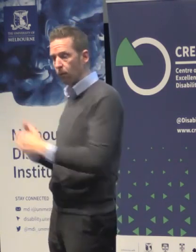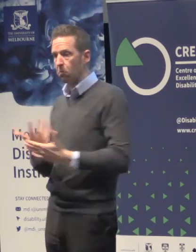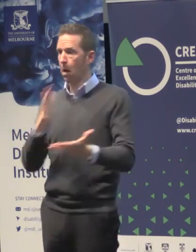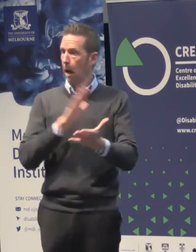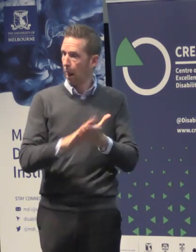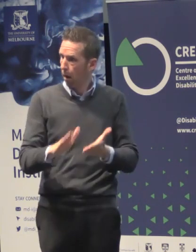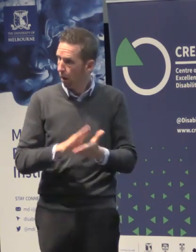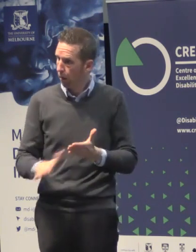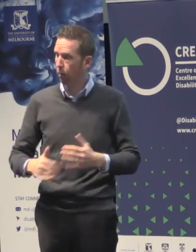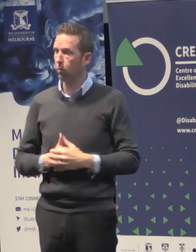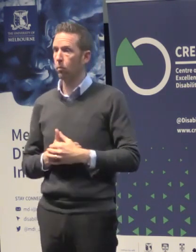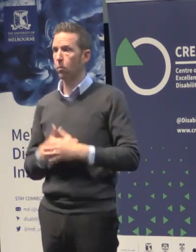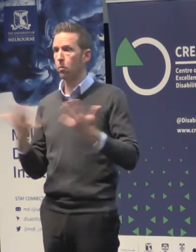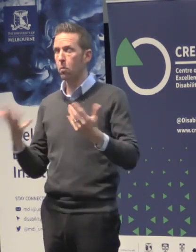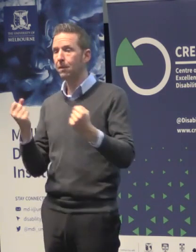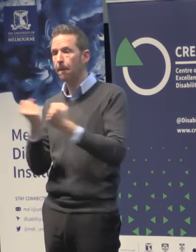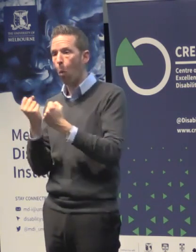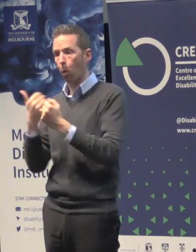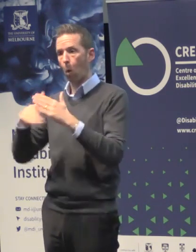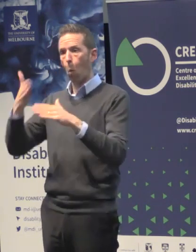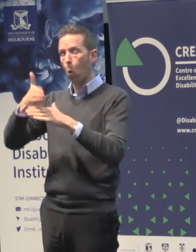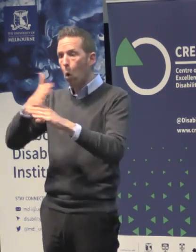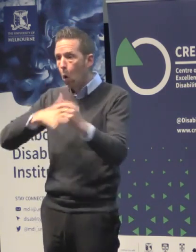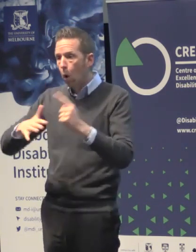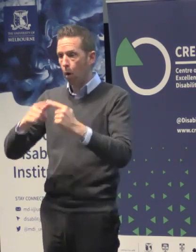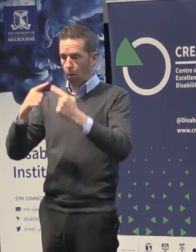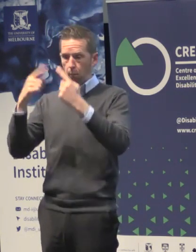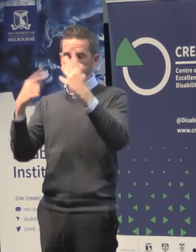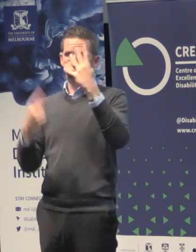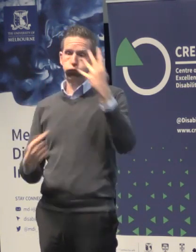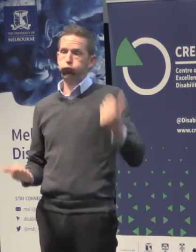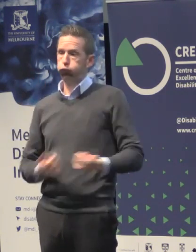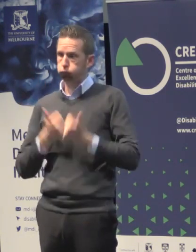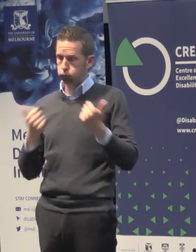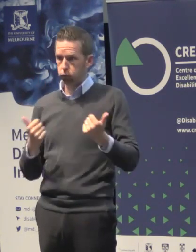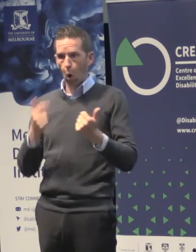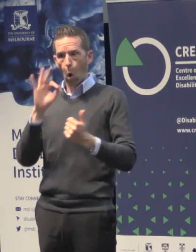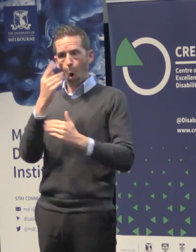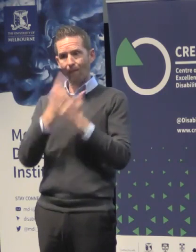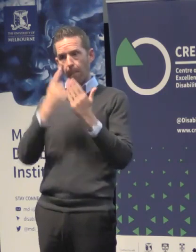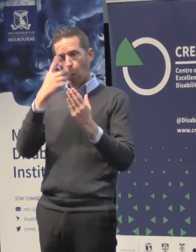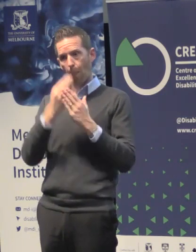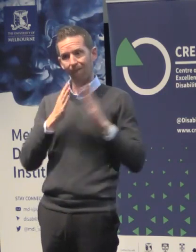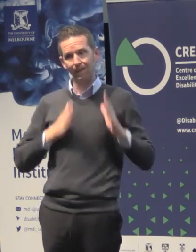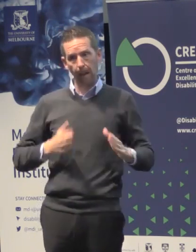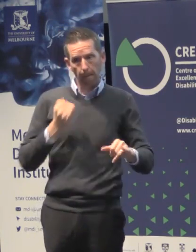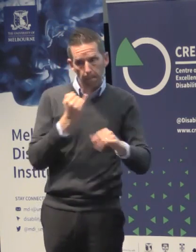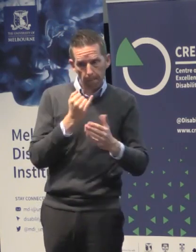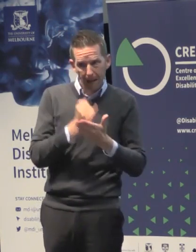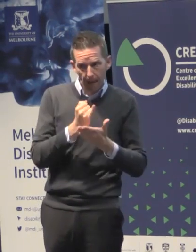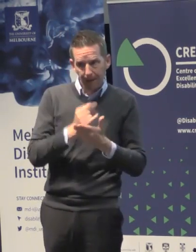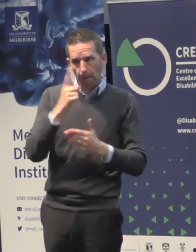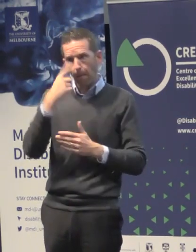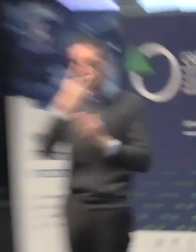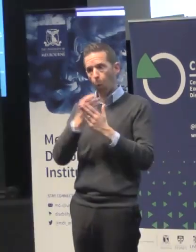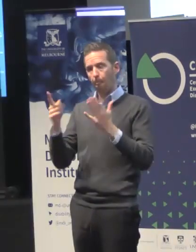cleaning, and supporting in the workplace, a whole range of things, not just for people with physical impairments, but for people